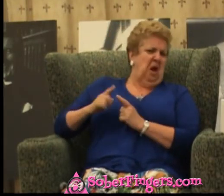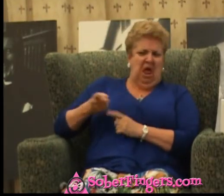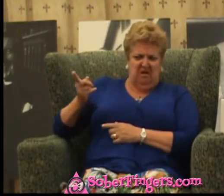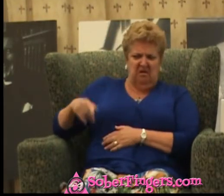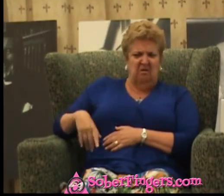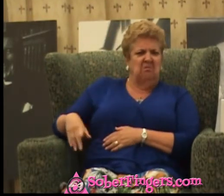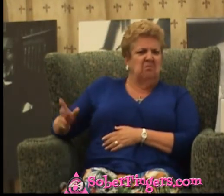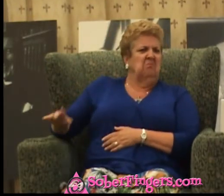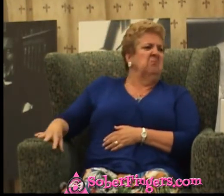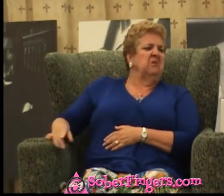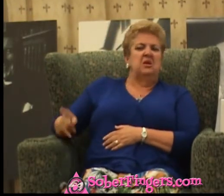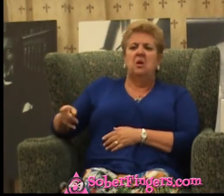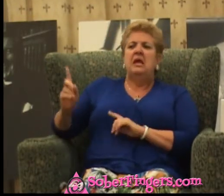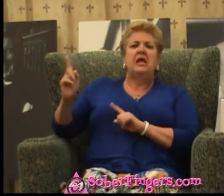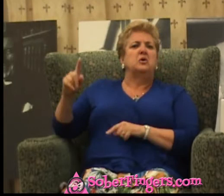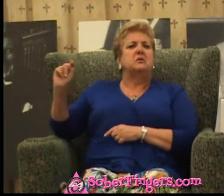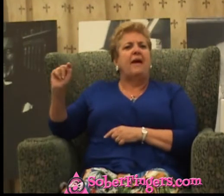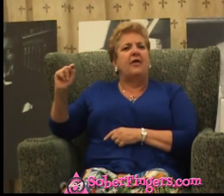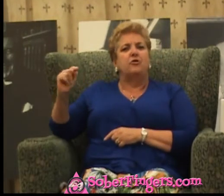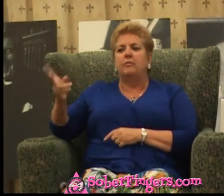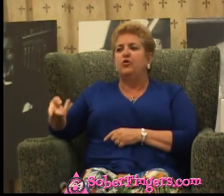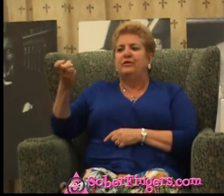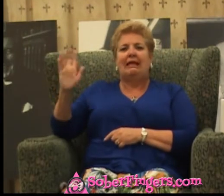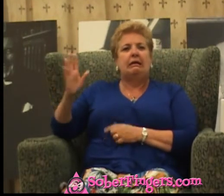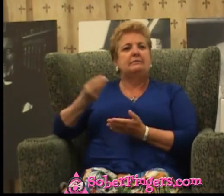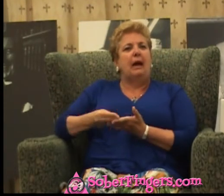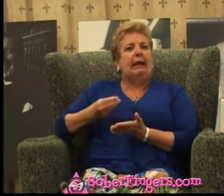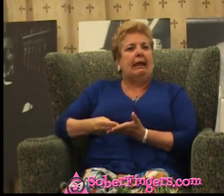And he goes to the bathroom, we steal his money off the bar.